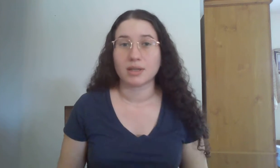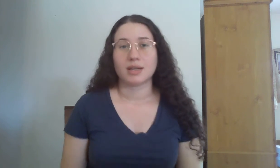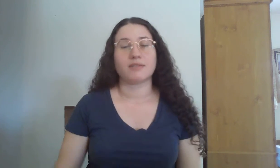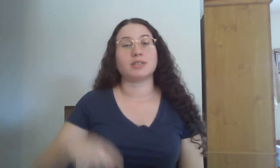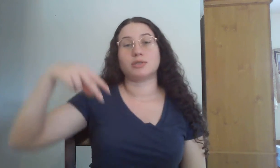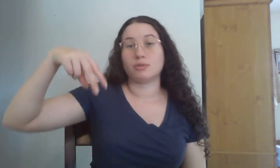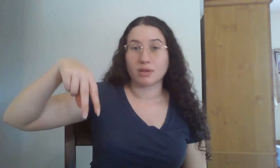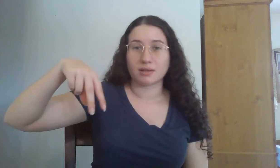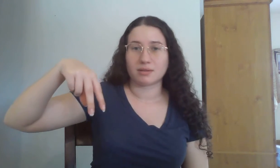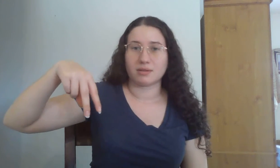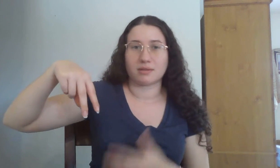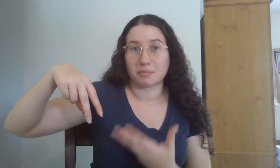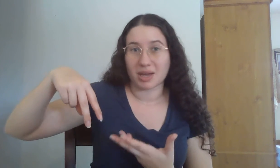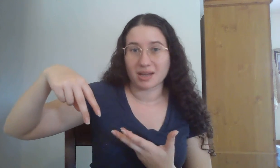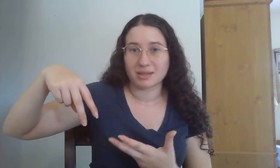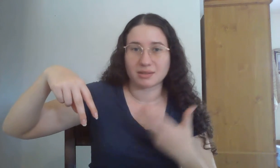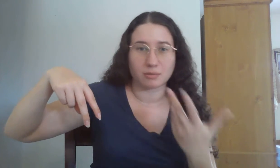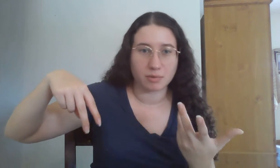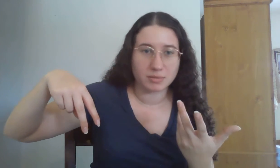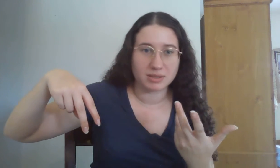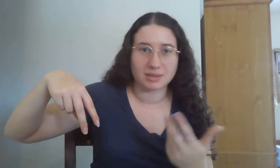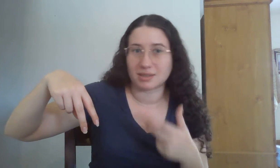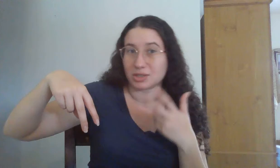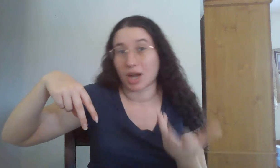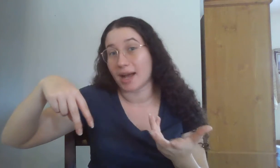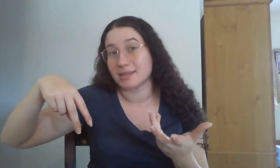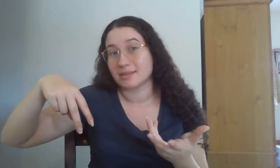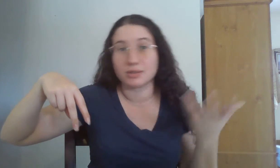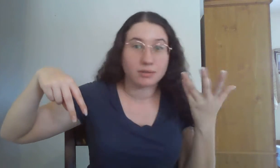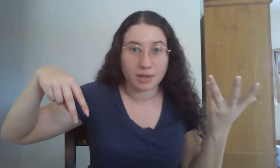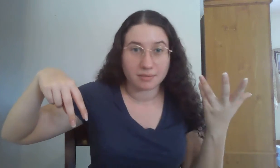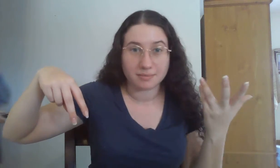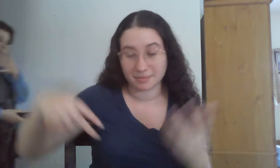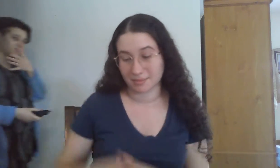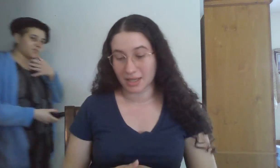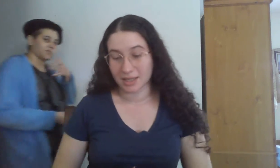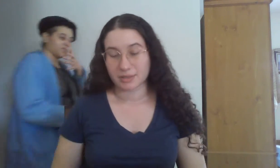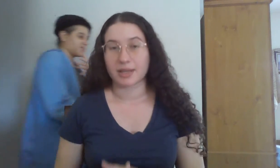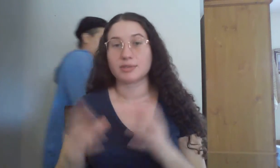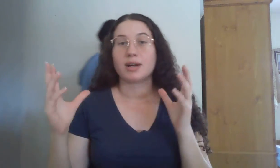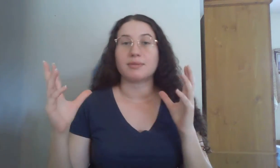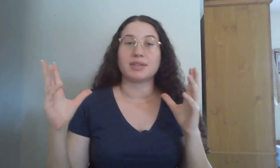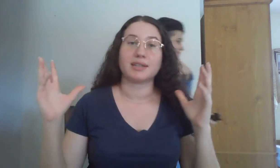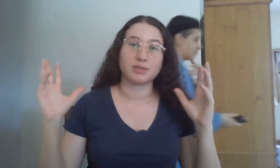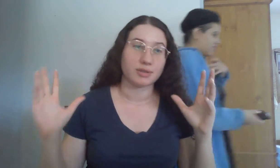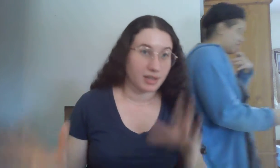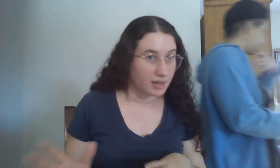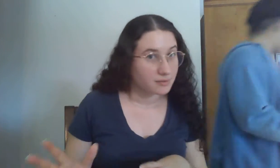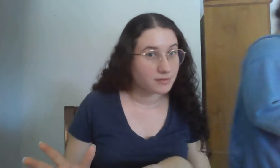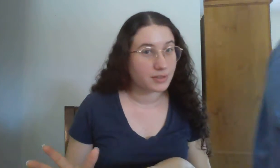If I just do this, is it a man? Is it a woman? Is it a child? You don't know. So that's why we got to do the noun